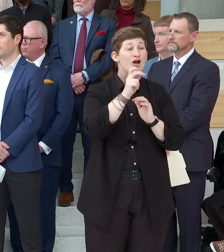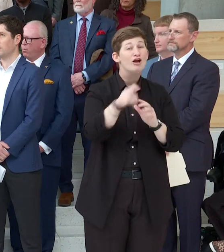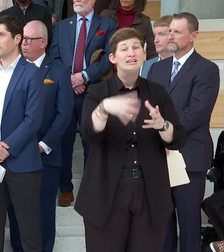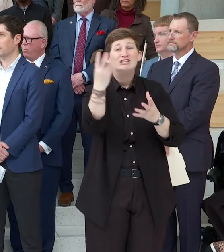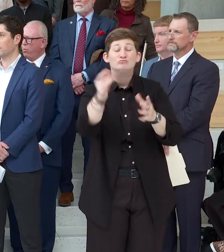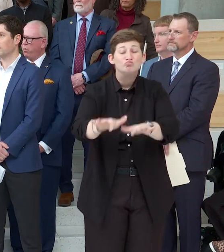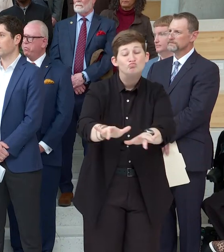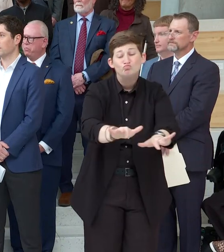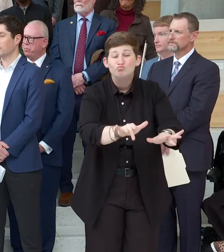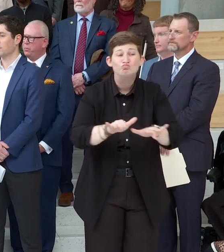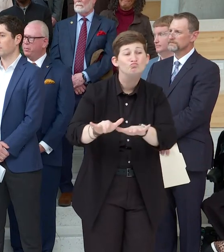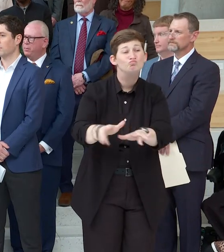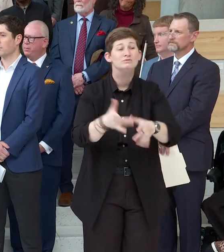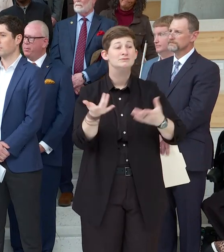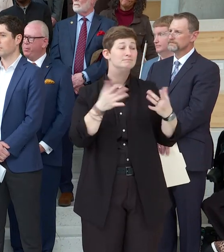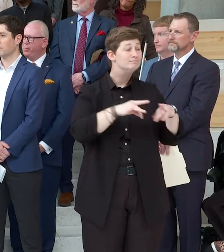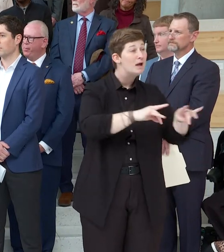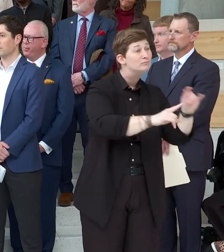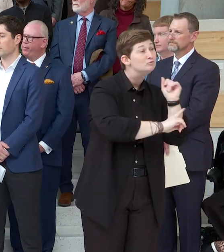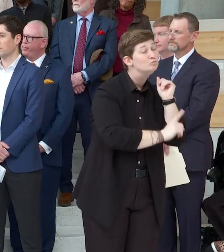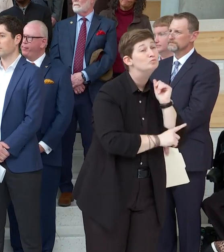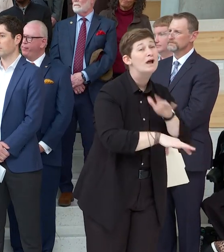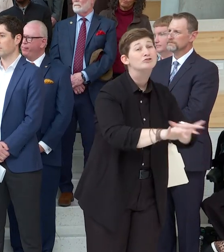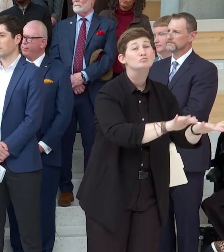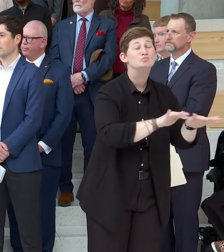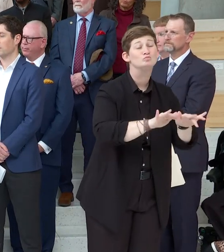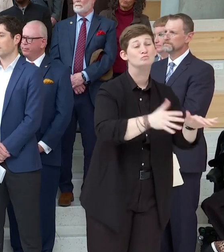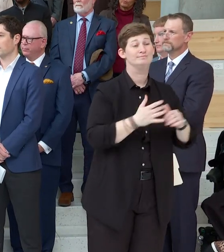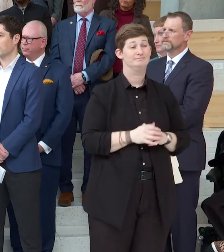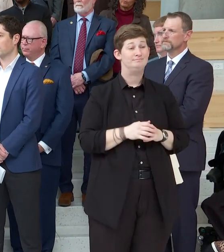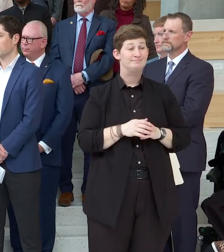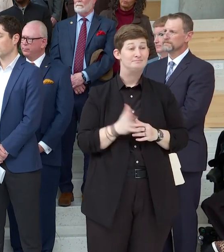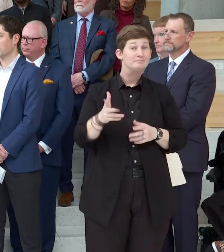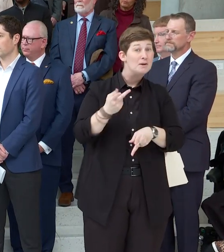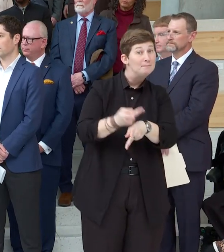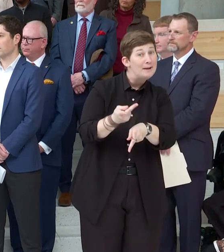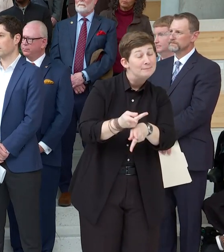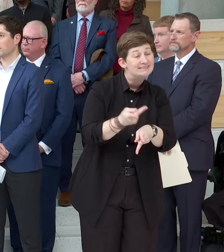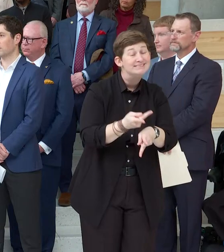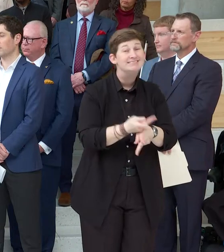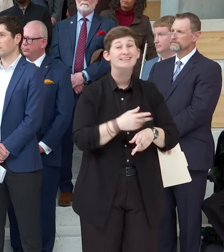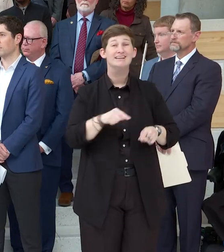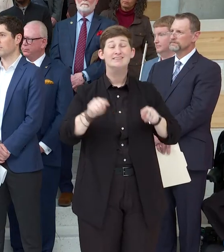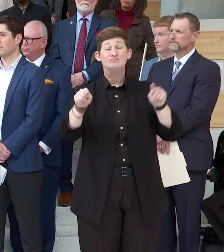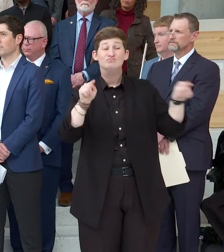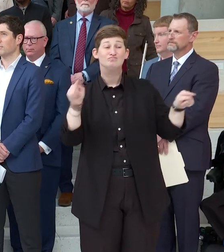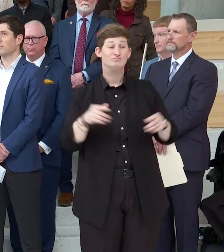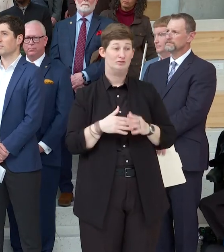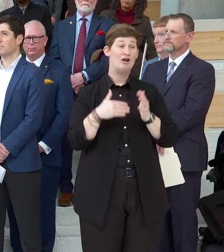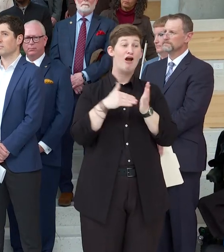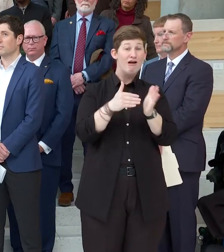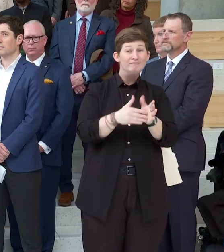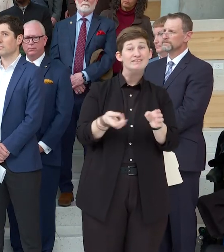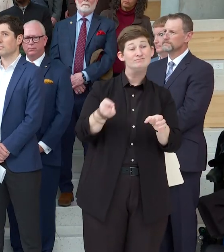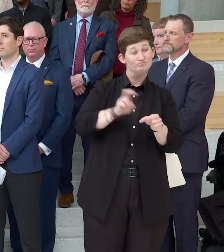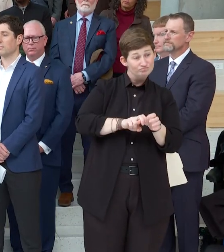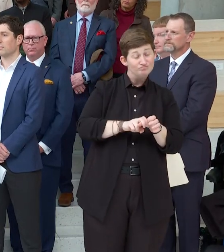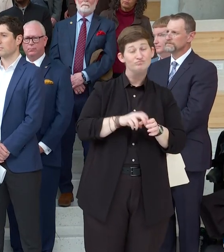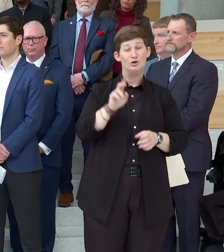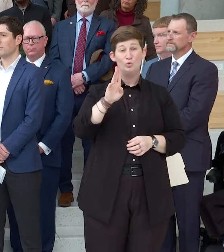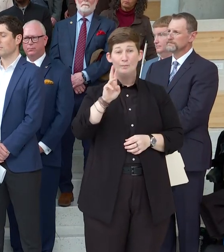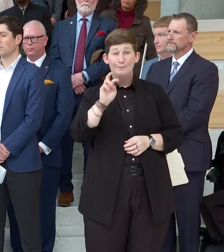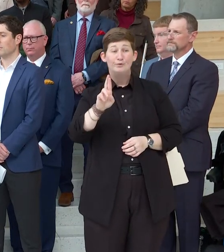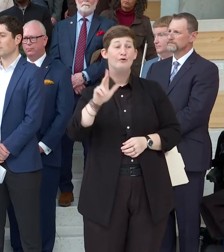up the trash. They are the ones that are doing the babysitting and often taking Lyfts and Ubers to